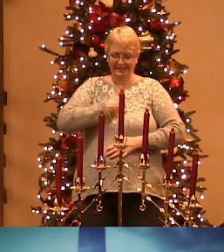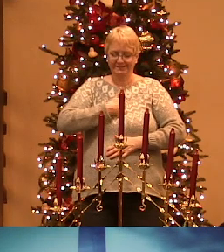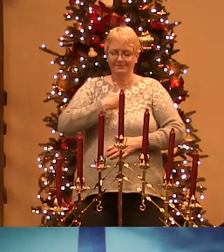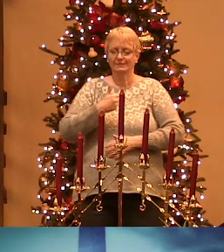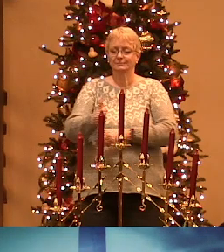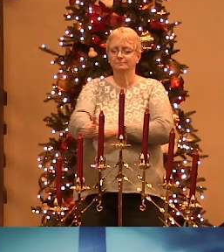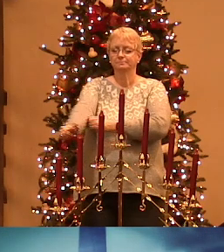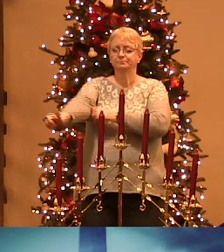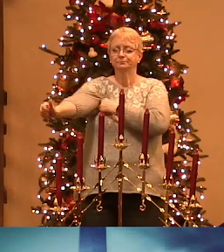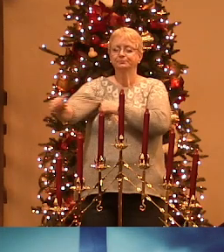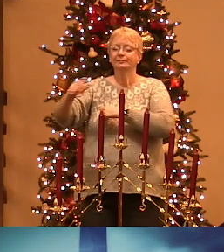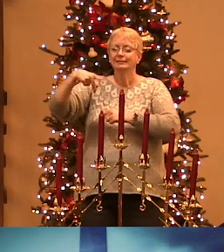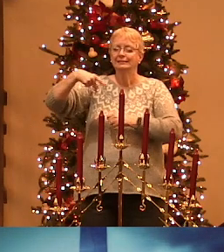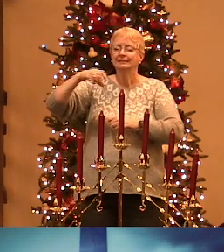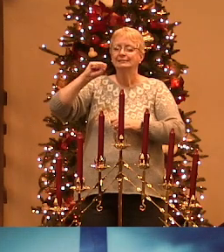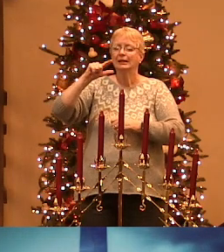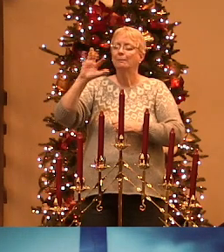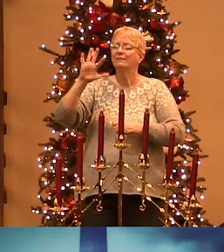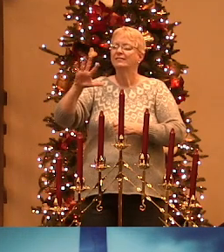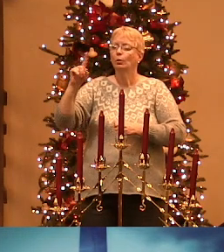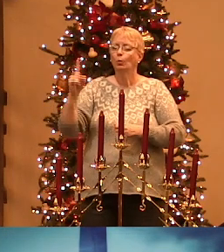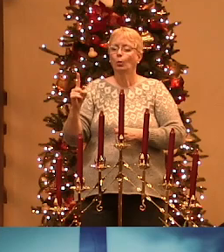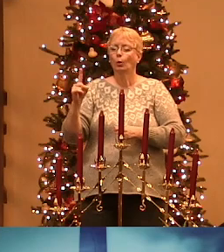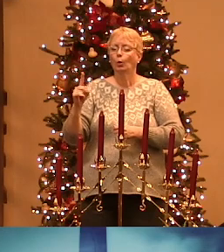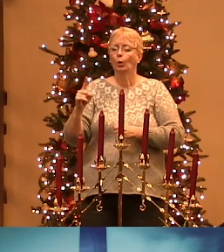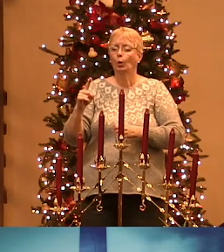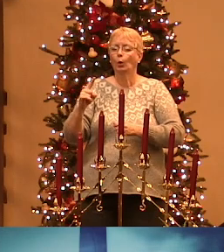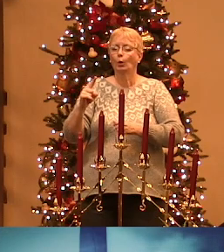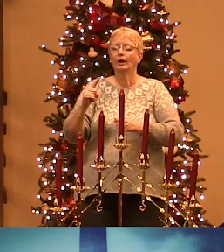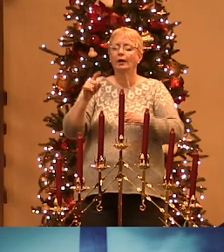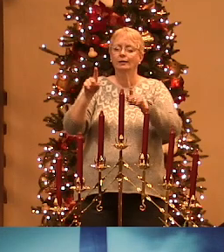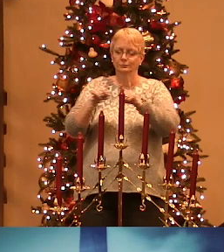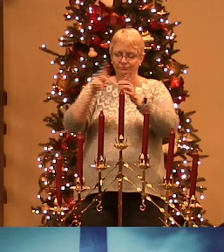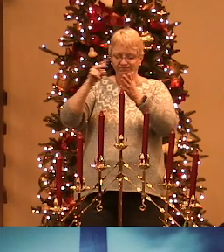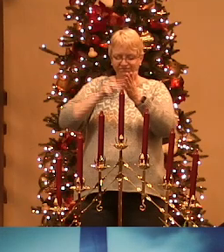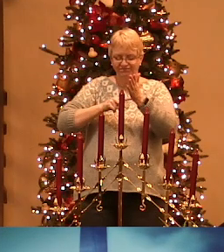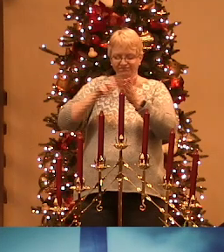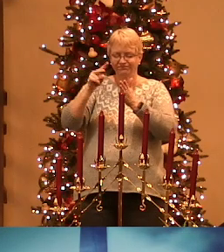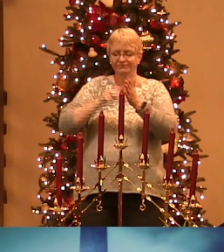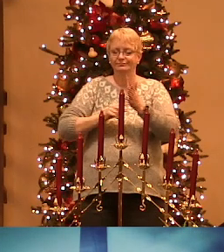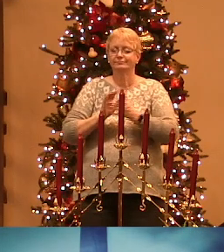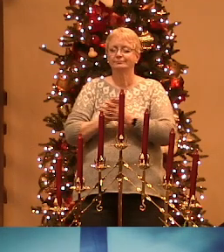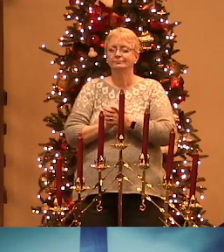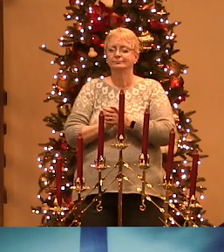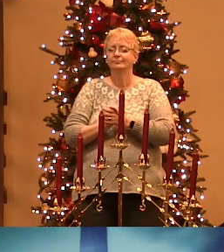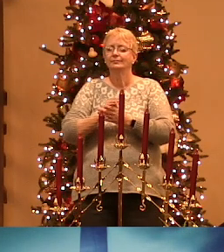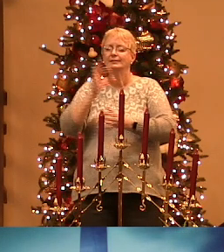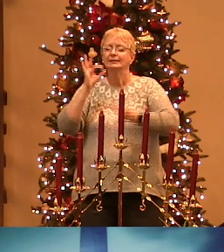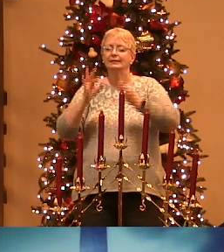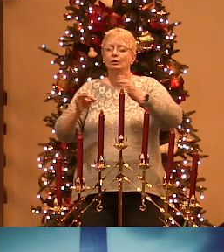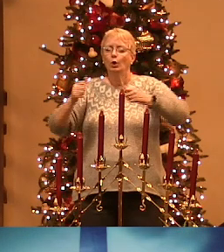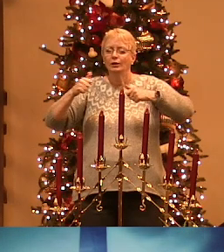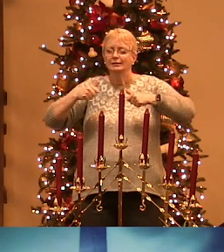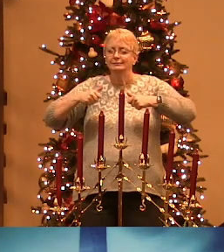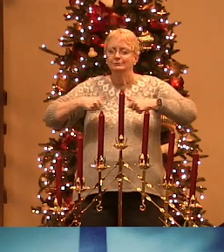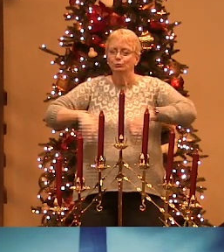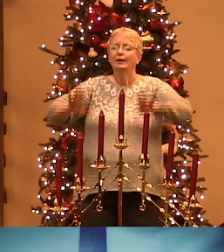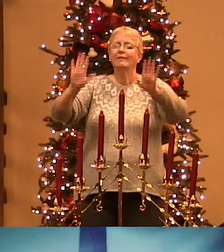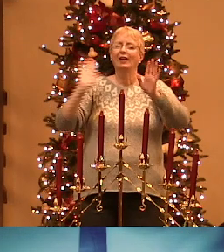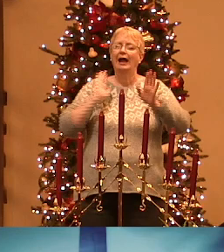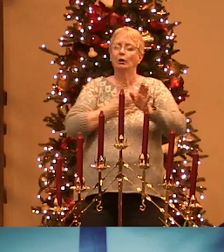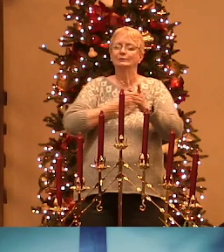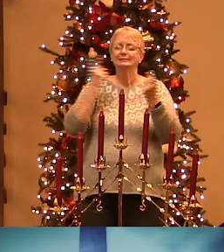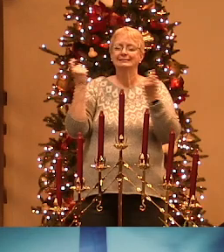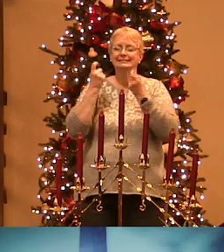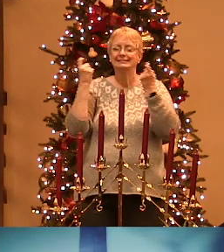Lord, Psalm 51:12, restore to me, restore to us the joy of your salvation. What I really want to happen is repentance of sins of omission and